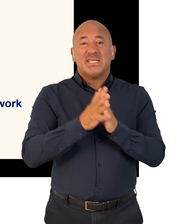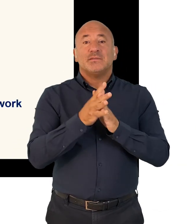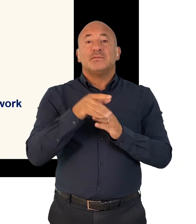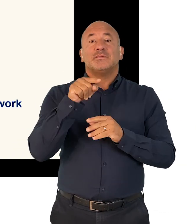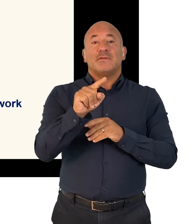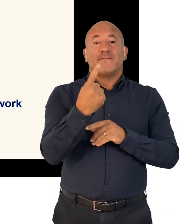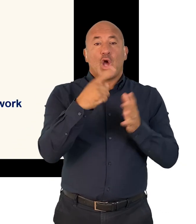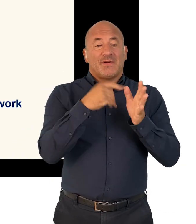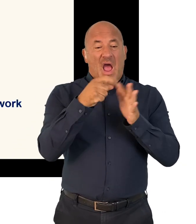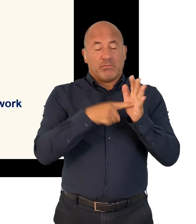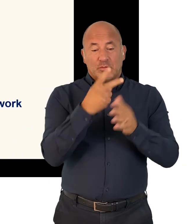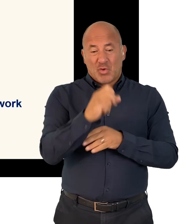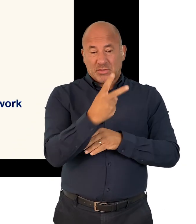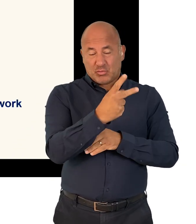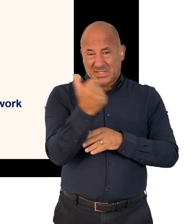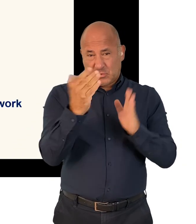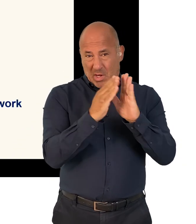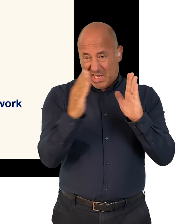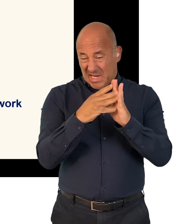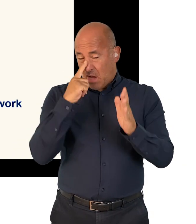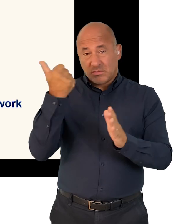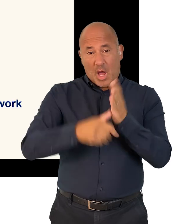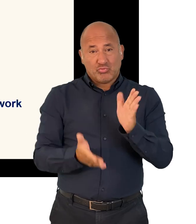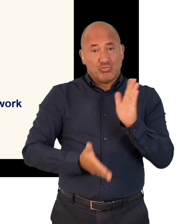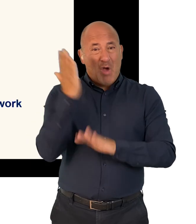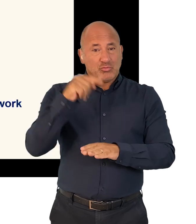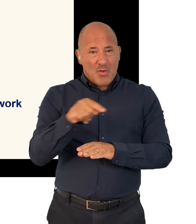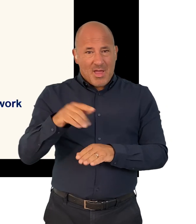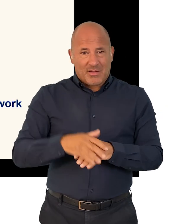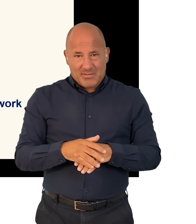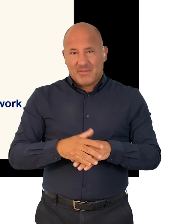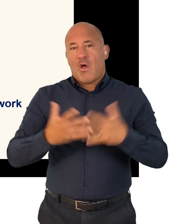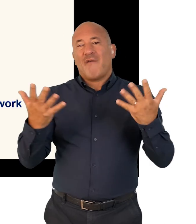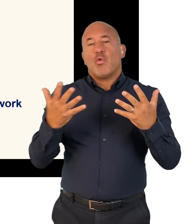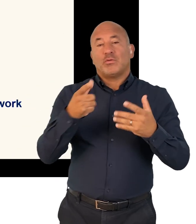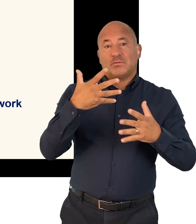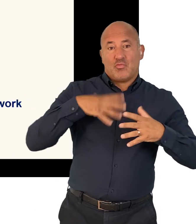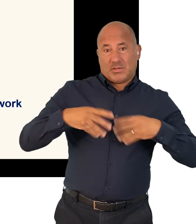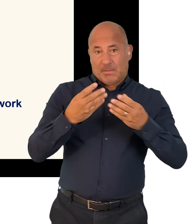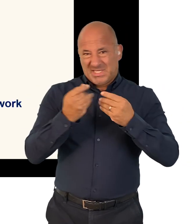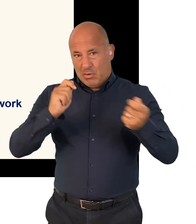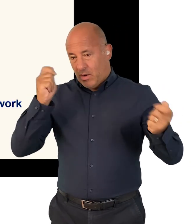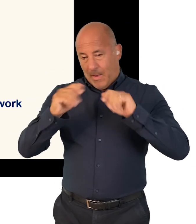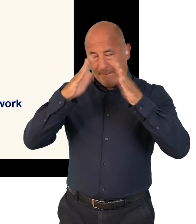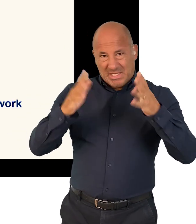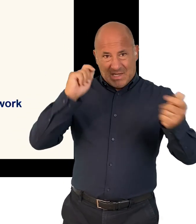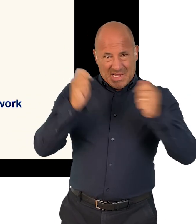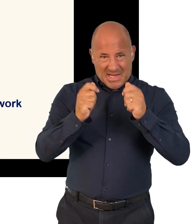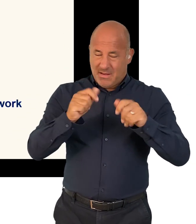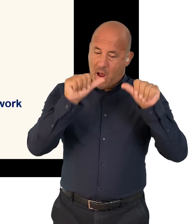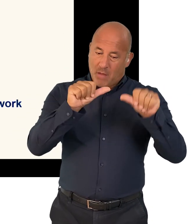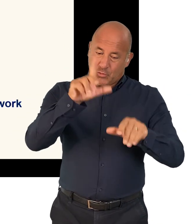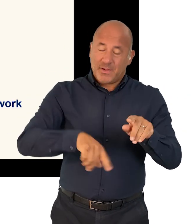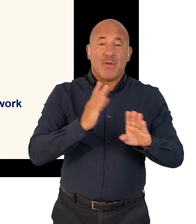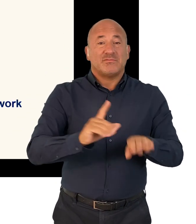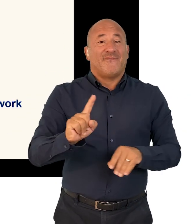in place imminently to allow the project to start as soon as possible after the 1st of April 2026. Obviously,